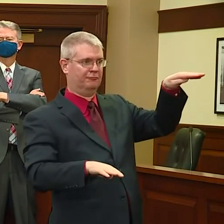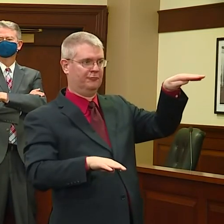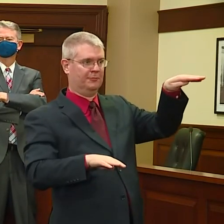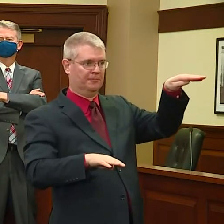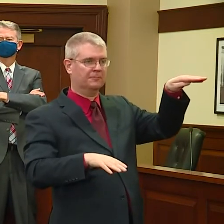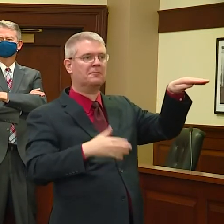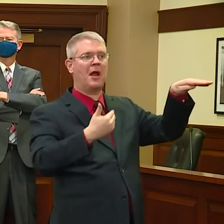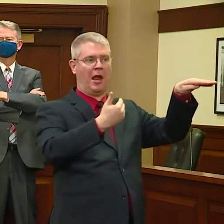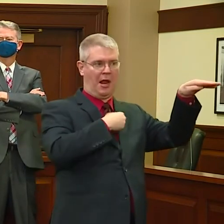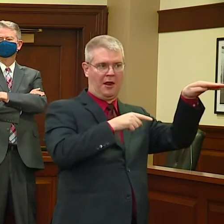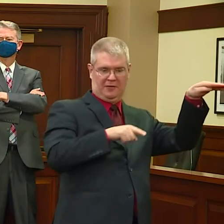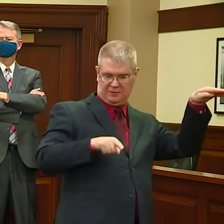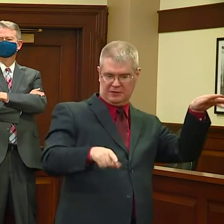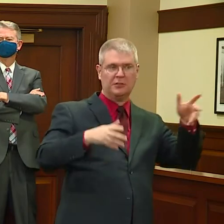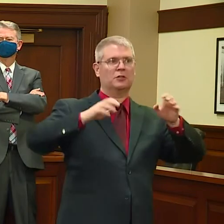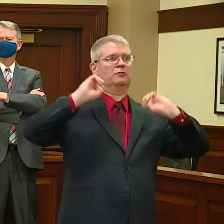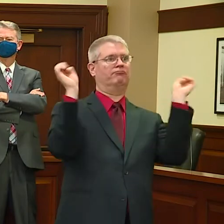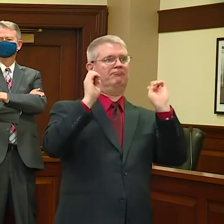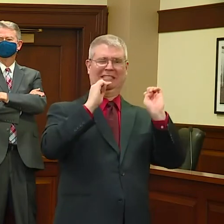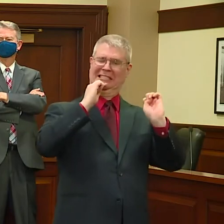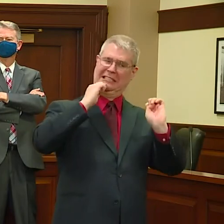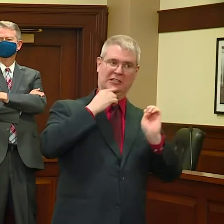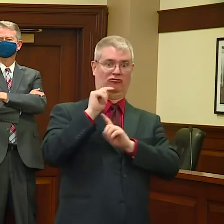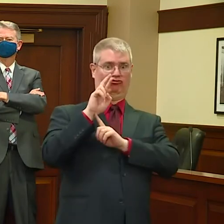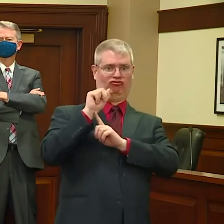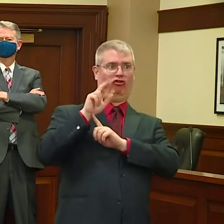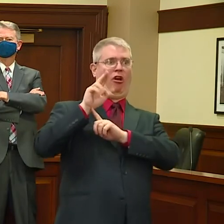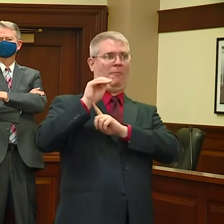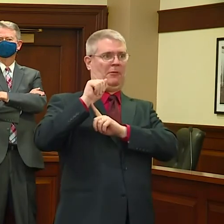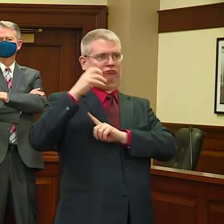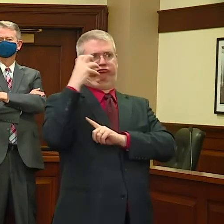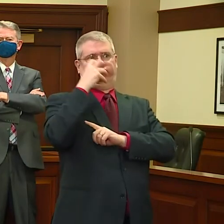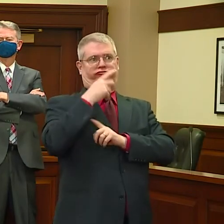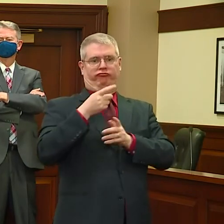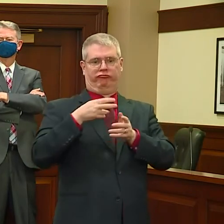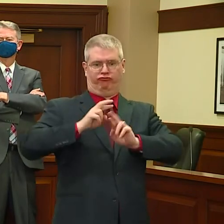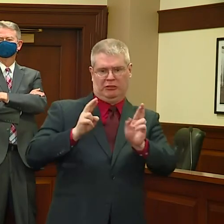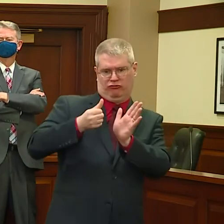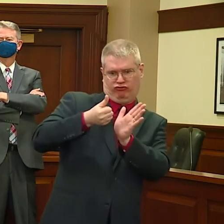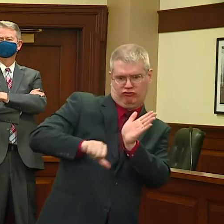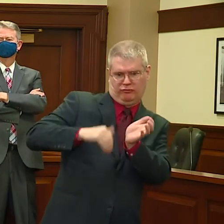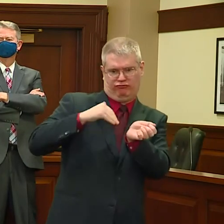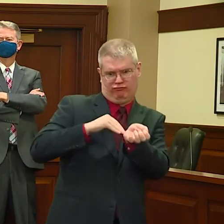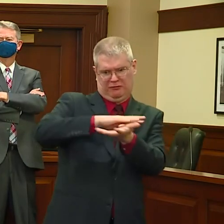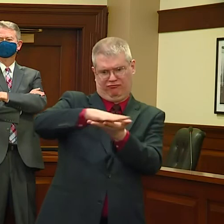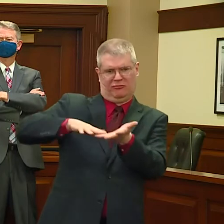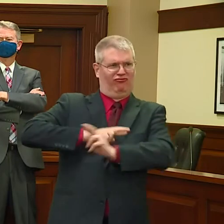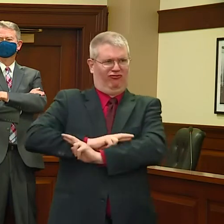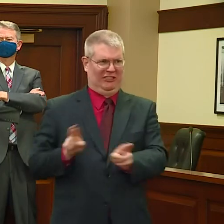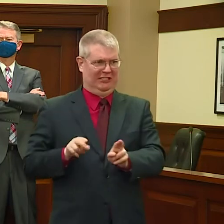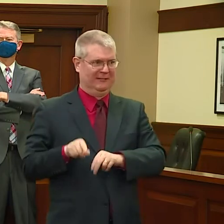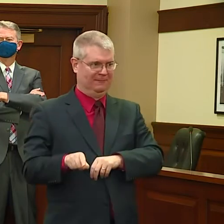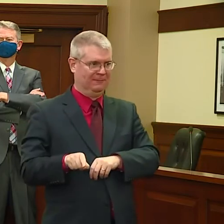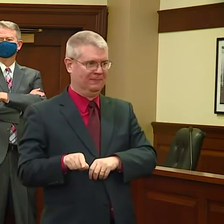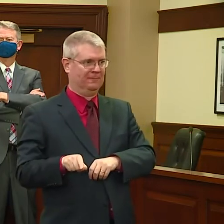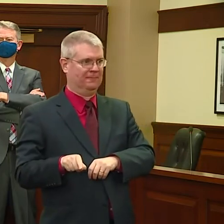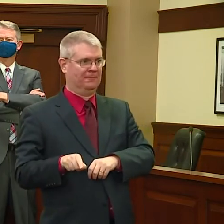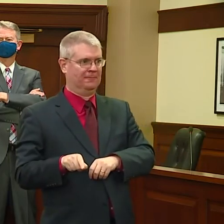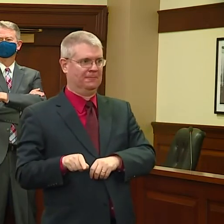are well positioned to take care of the healthcare needs of patients in our region. And we do so in partnership with the